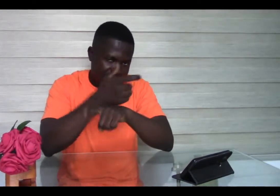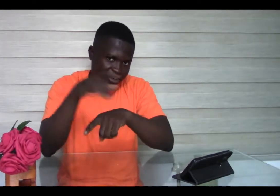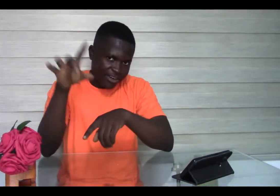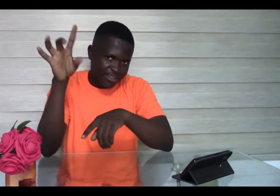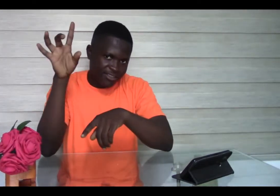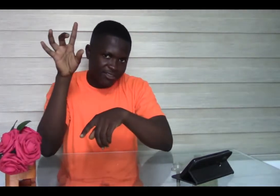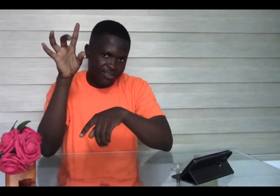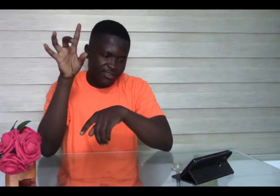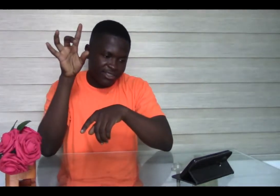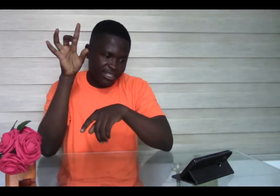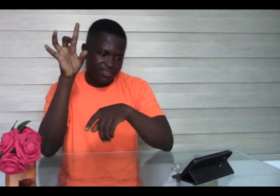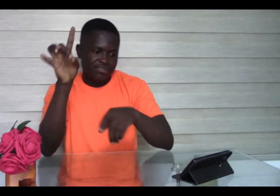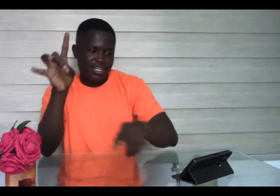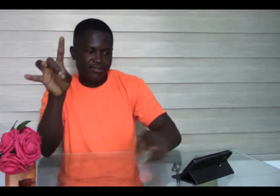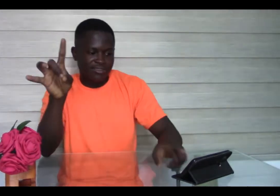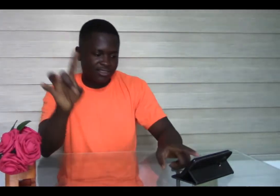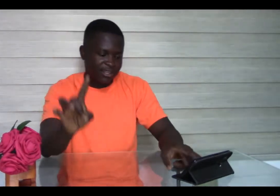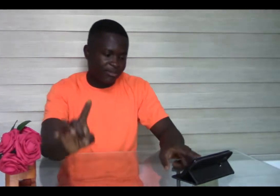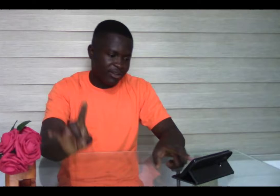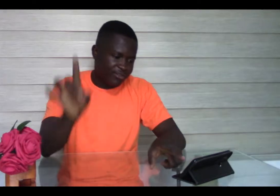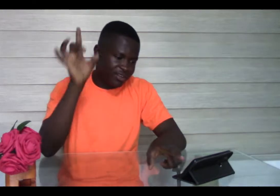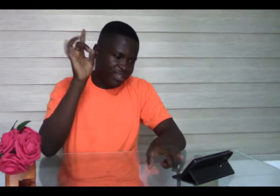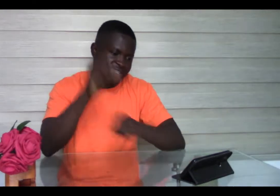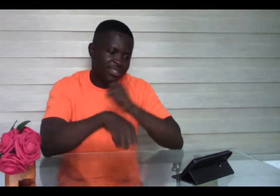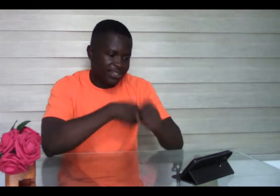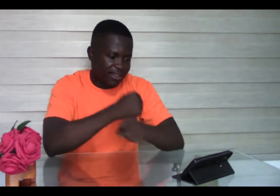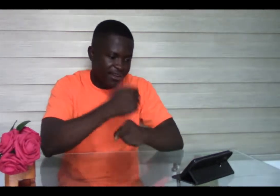right. So she has not traveled to Gambia for 8 years now.